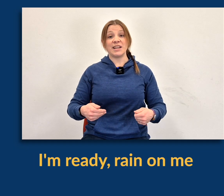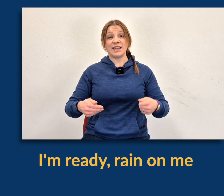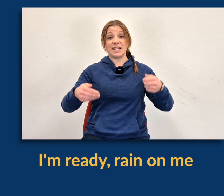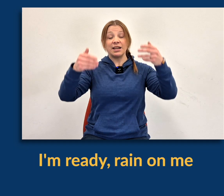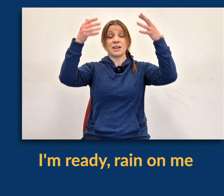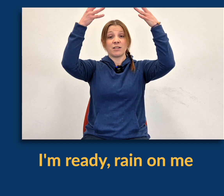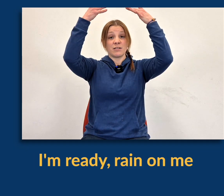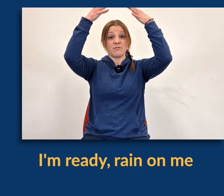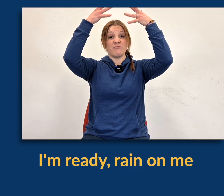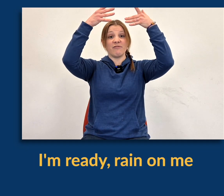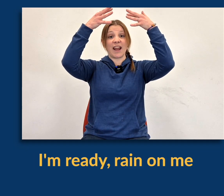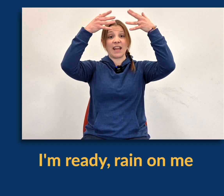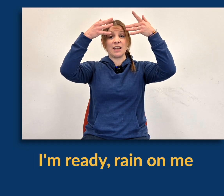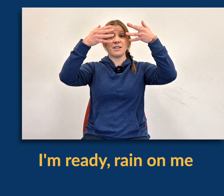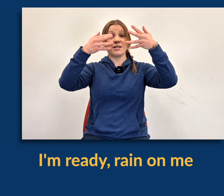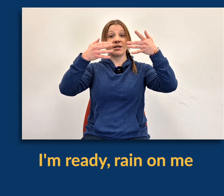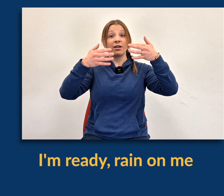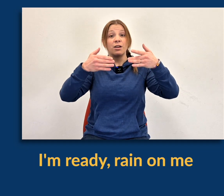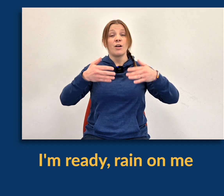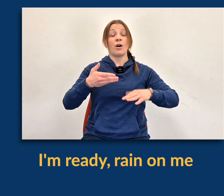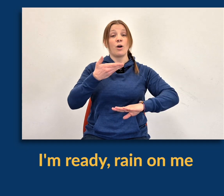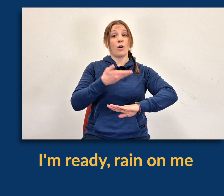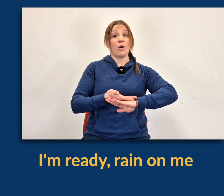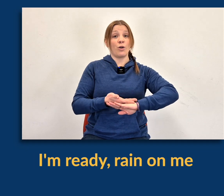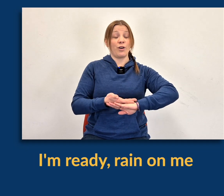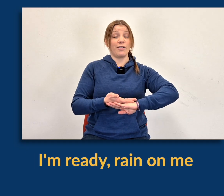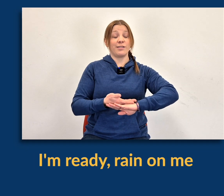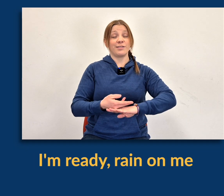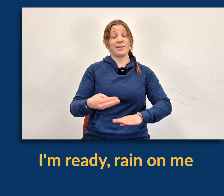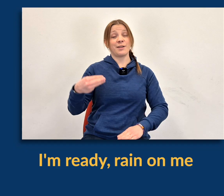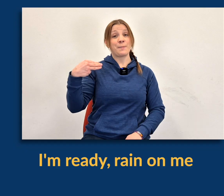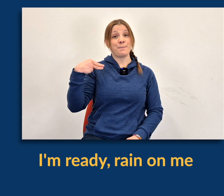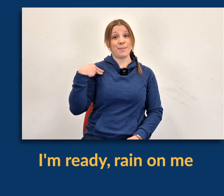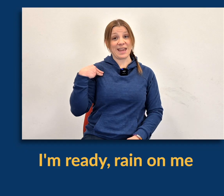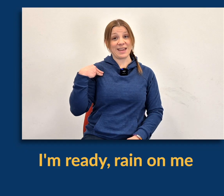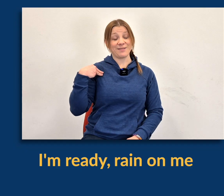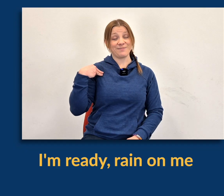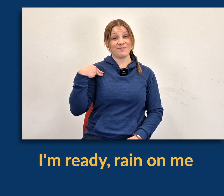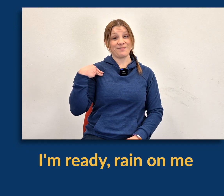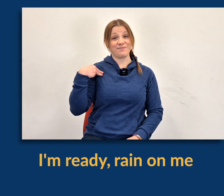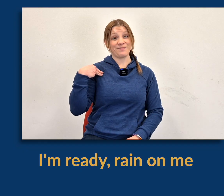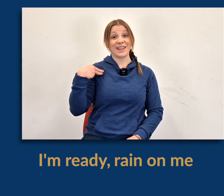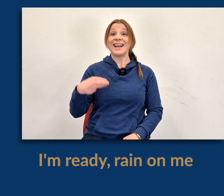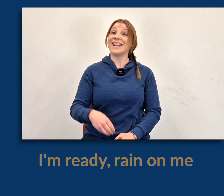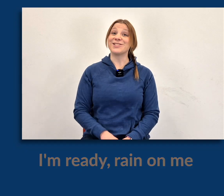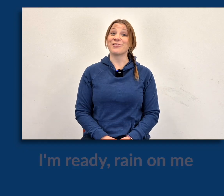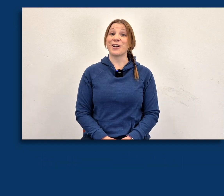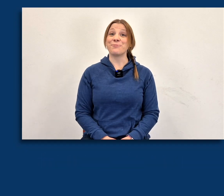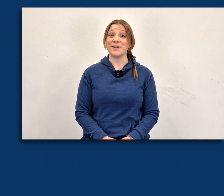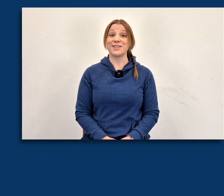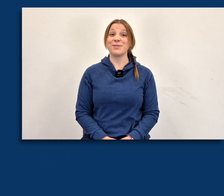ready. Rain on me. Let's try it with the